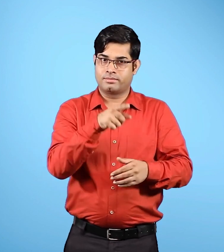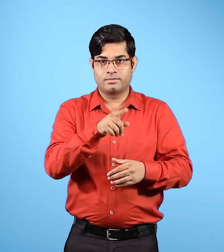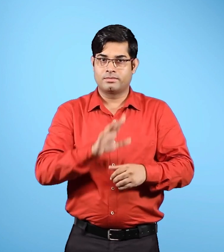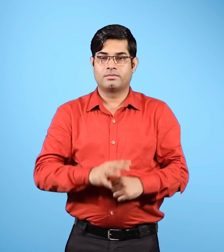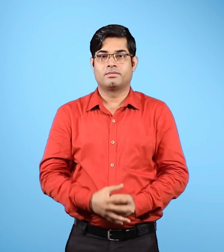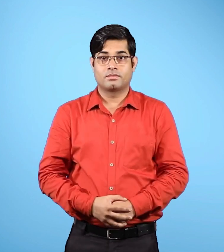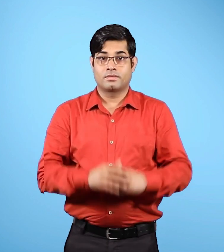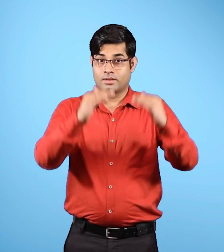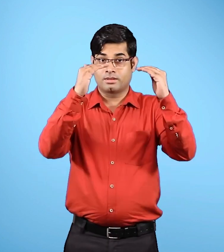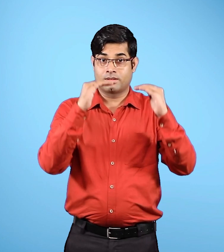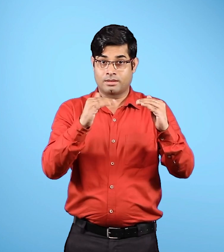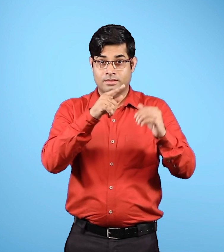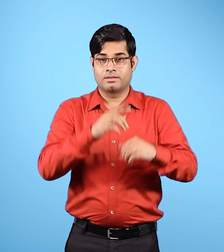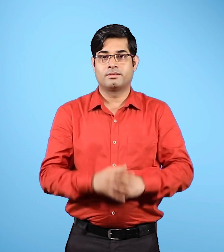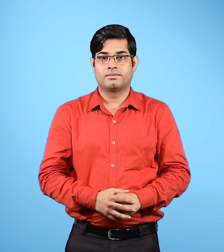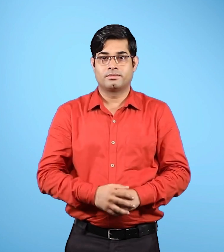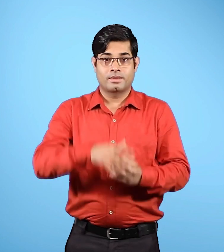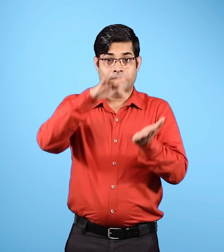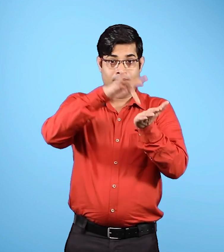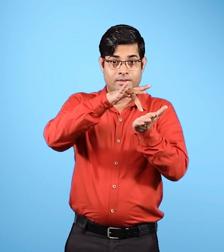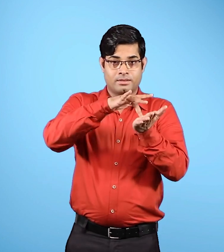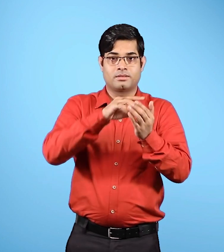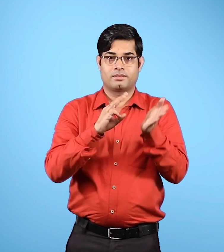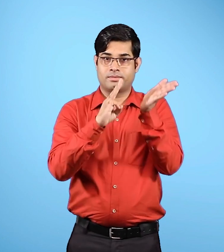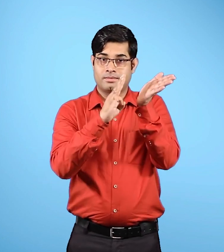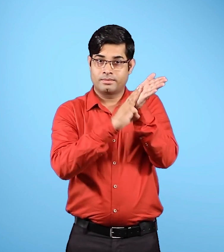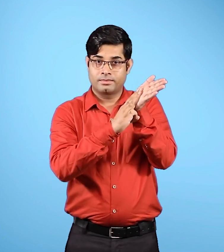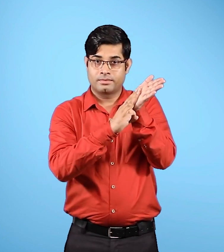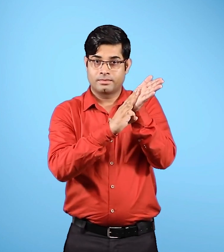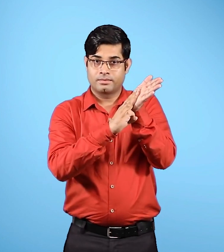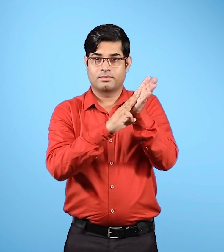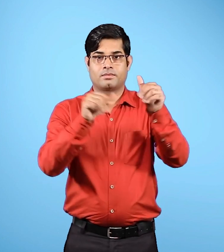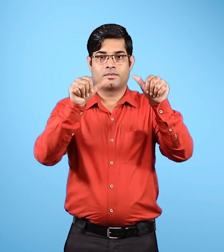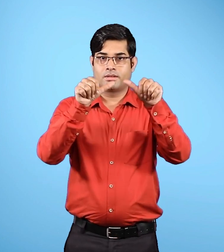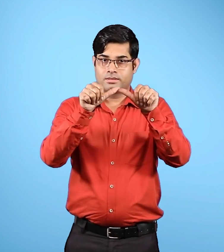Magad,